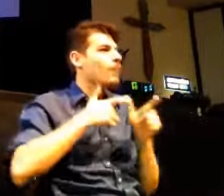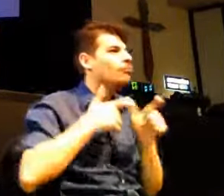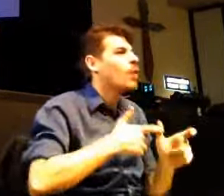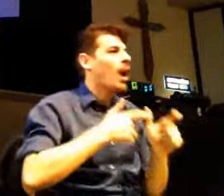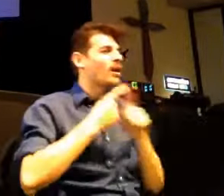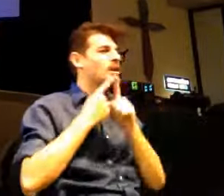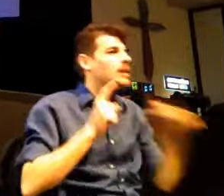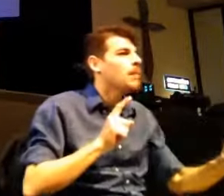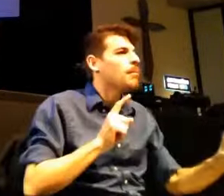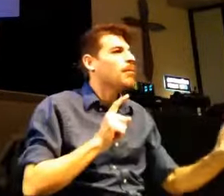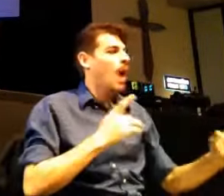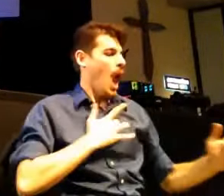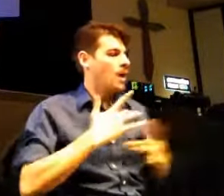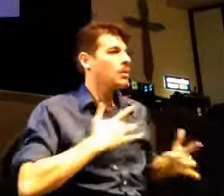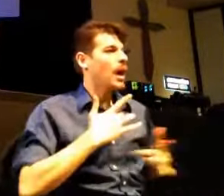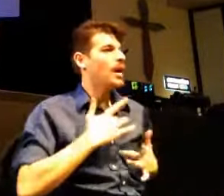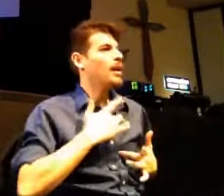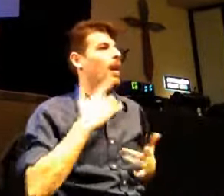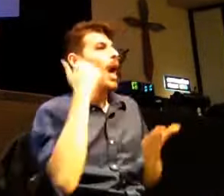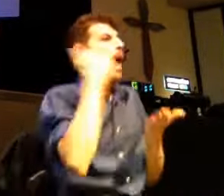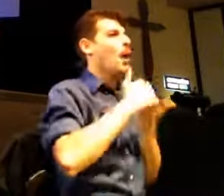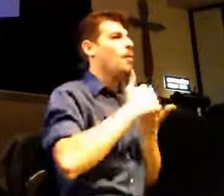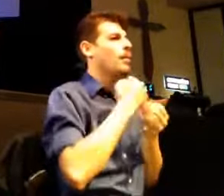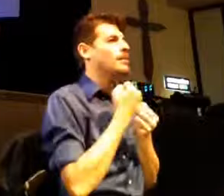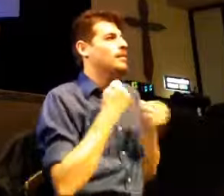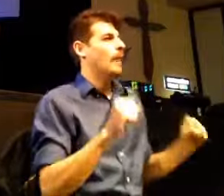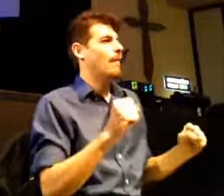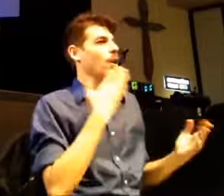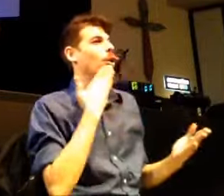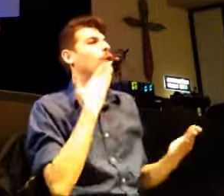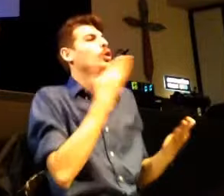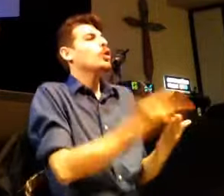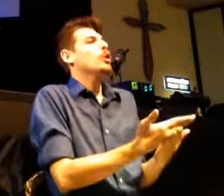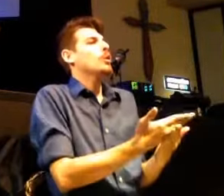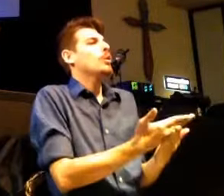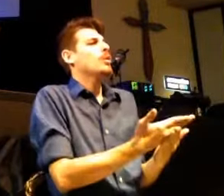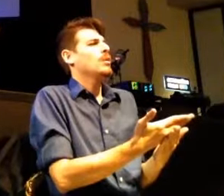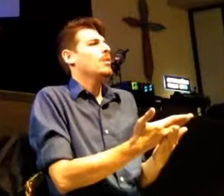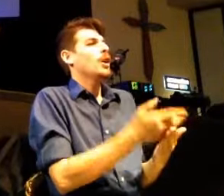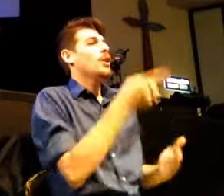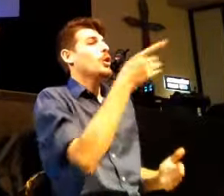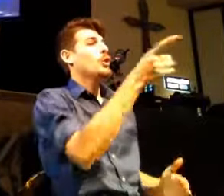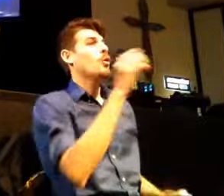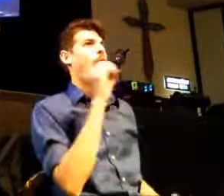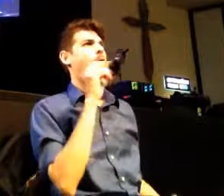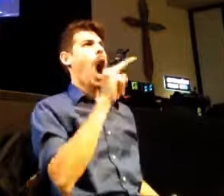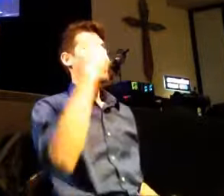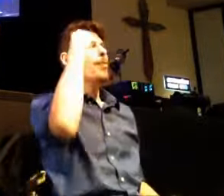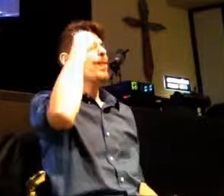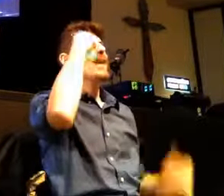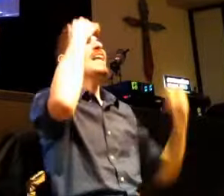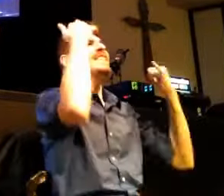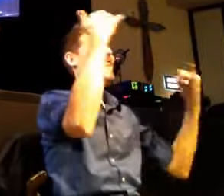Your body can go into that mode when you don't need it to. And then it does bad things to your